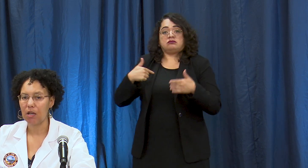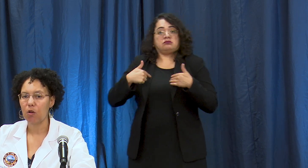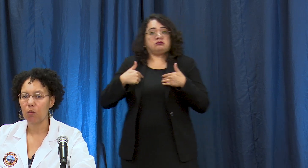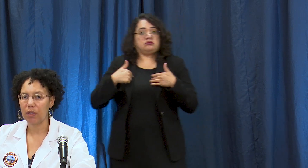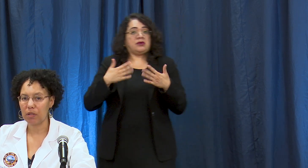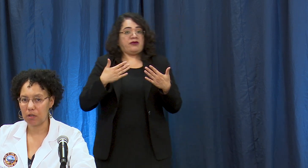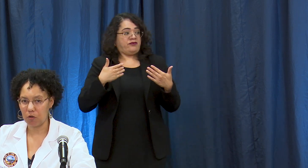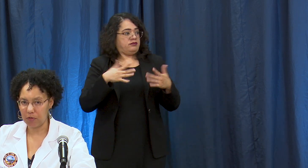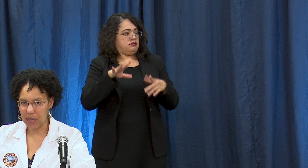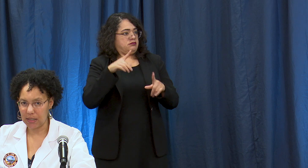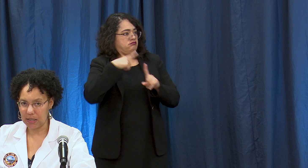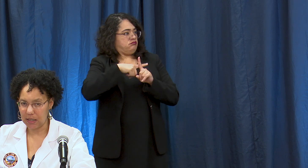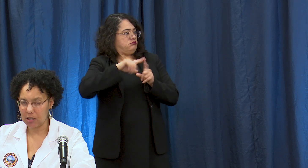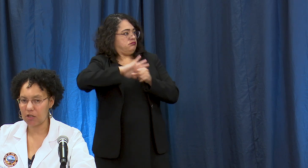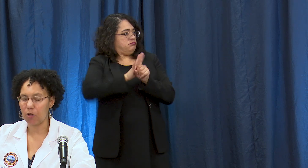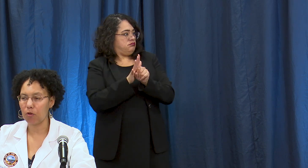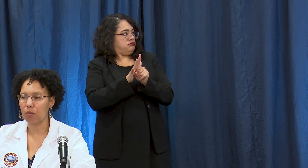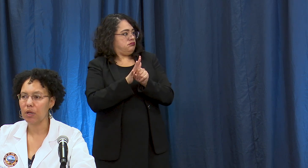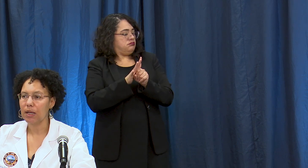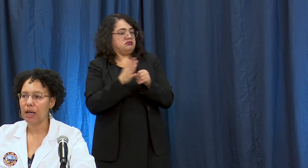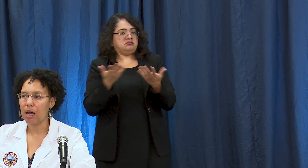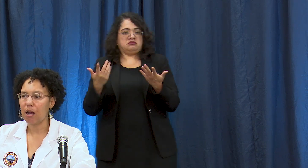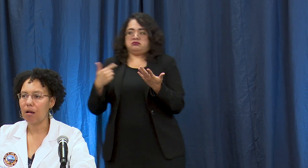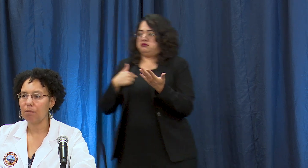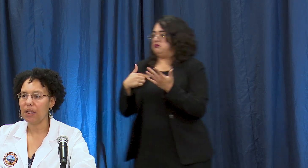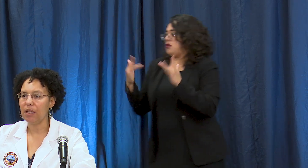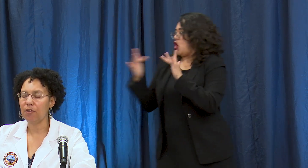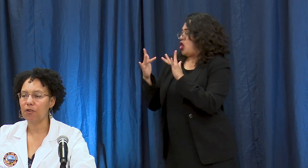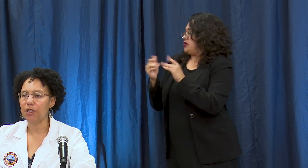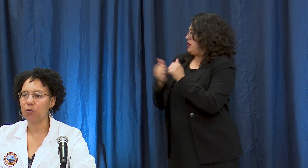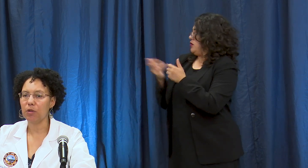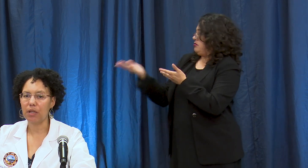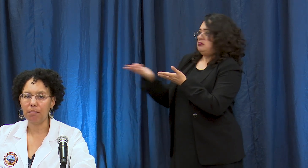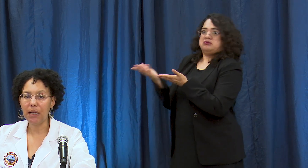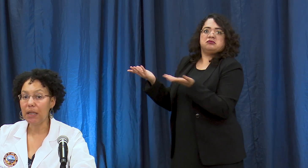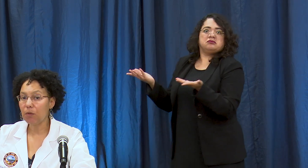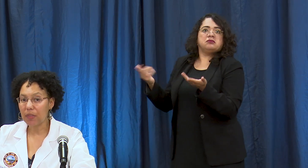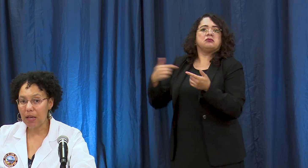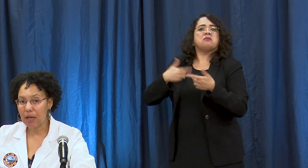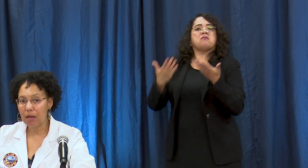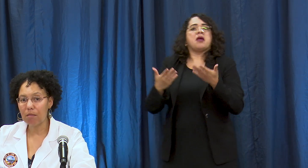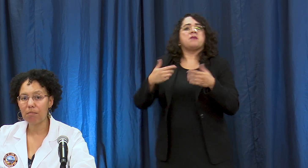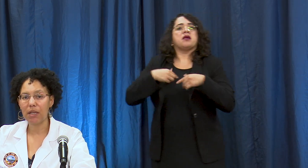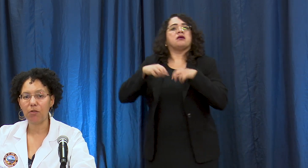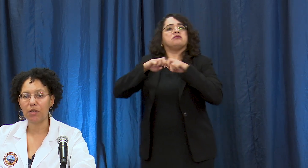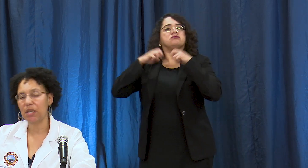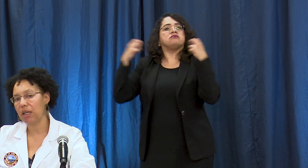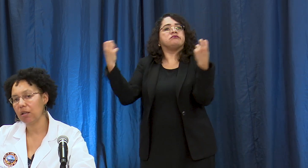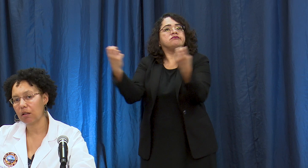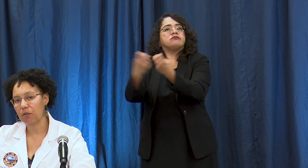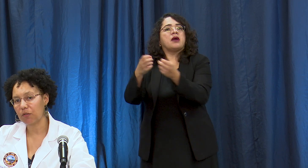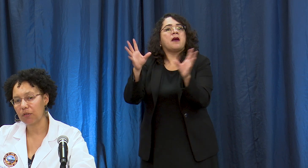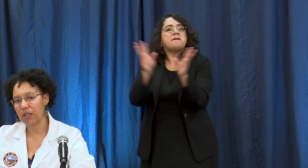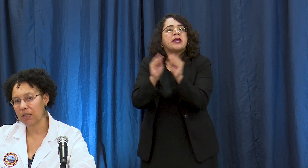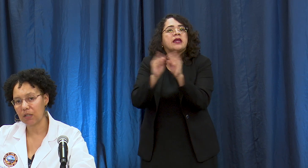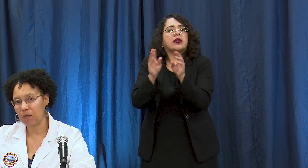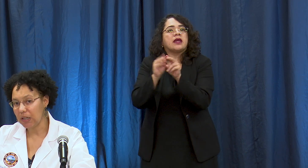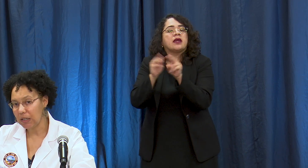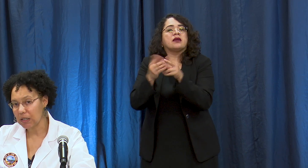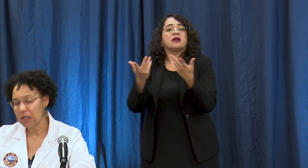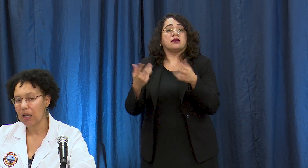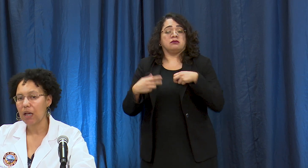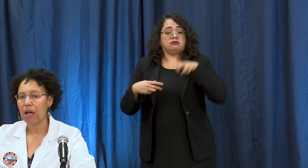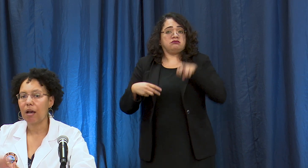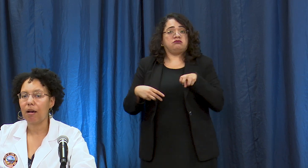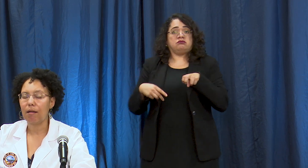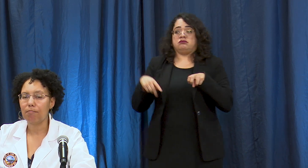contagious with COVID-19. So either you were in a meeting with them and you were sitting closer than 6